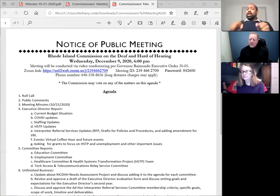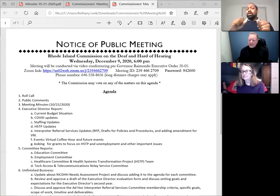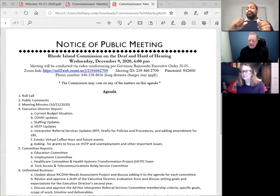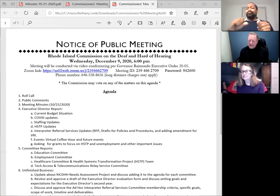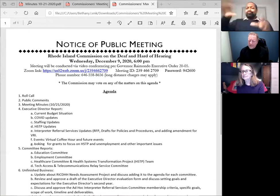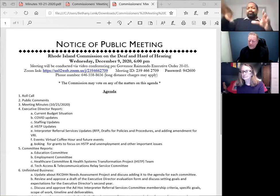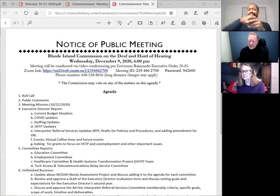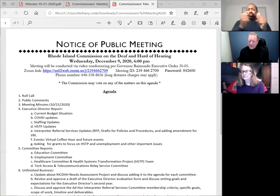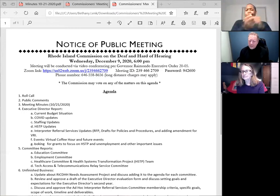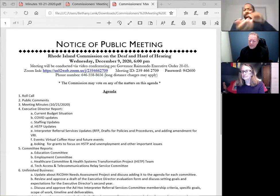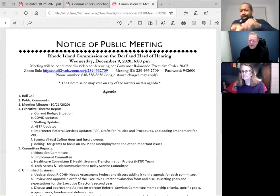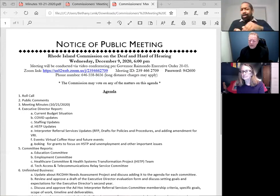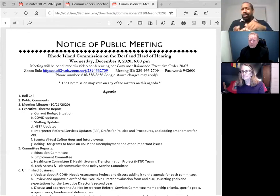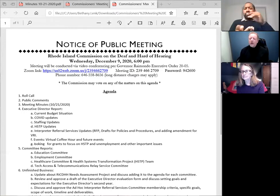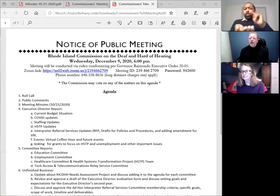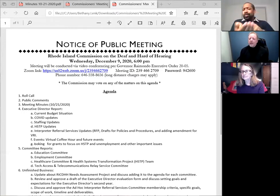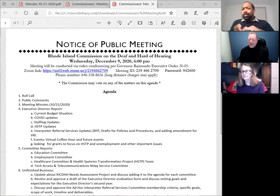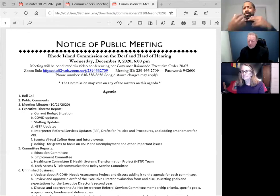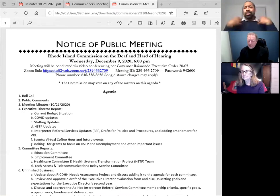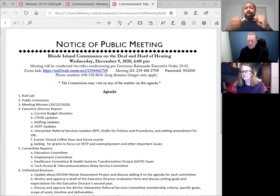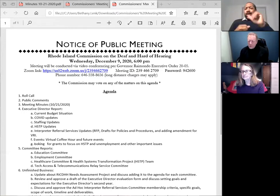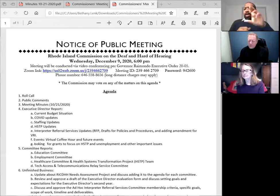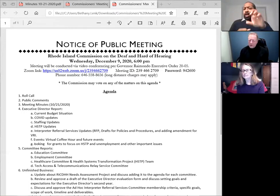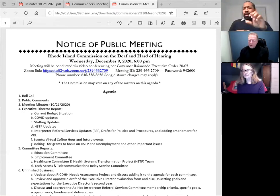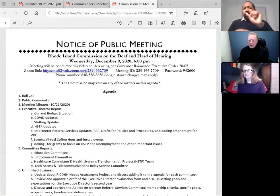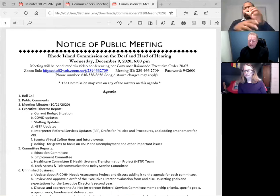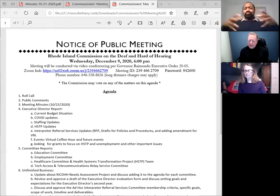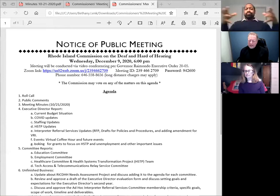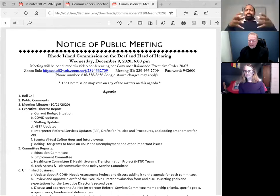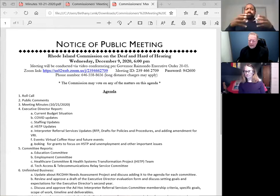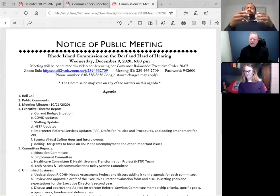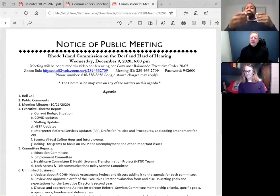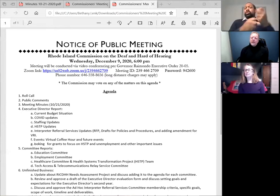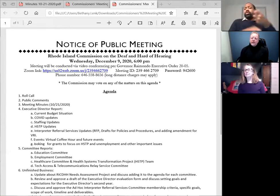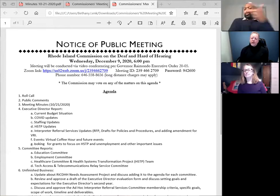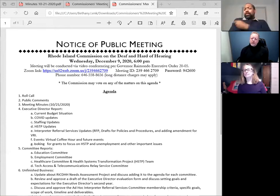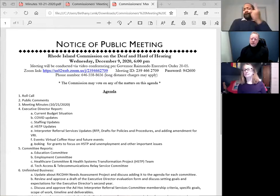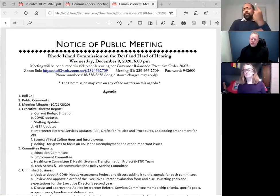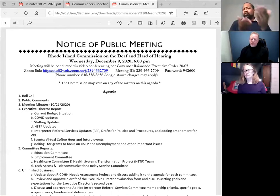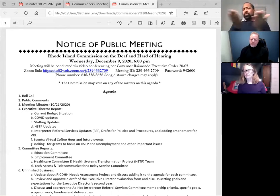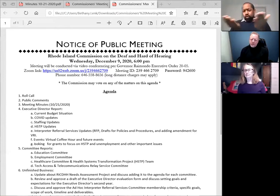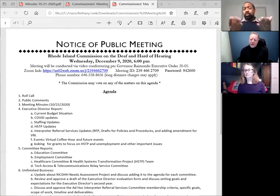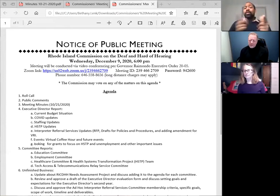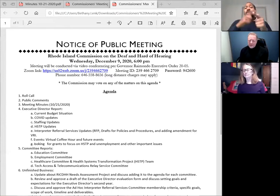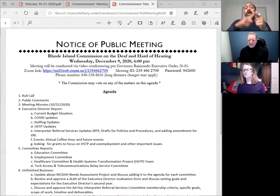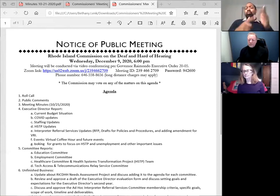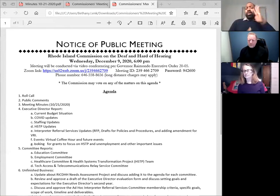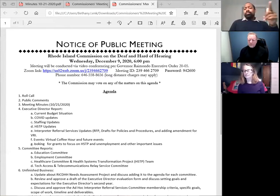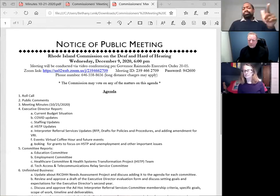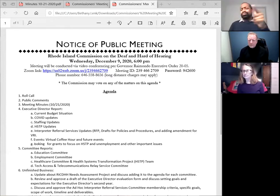that vaccine becomes available, then the interpreters will be included in that care for the first recipients of the